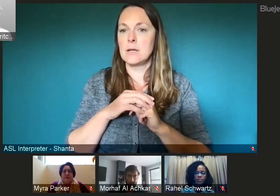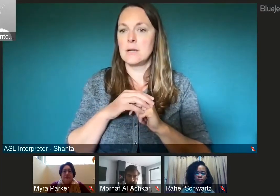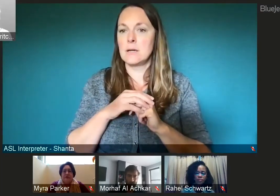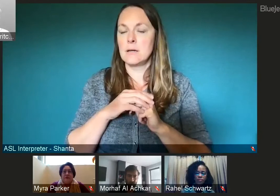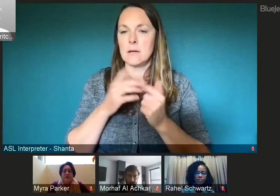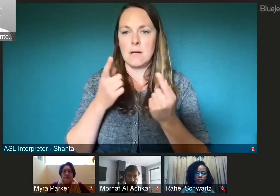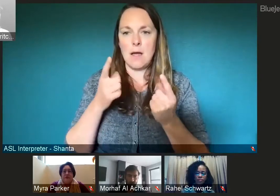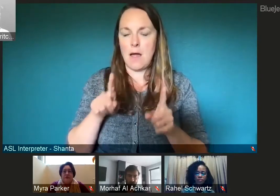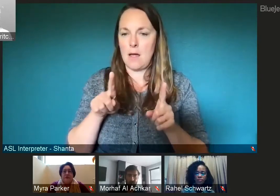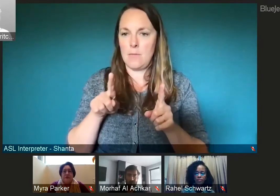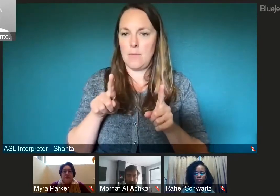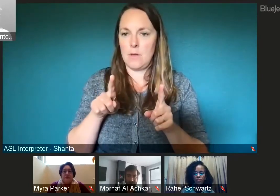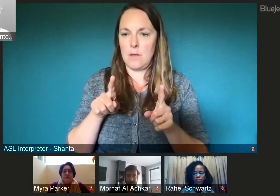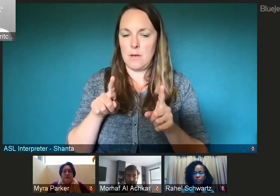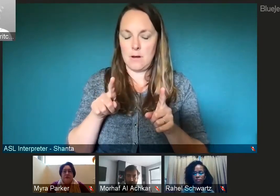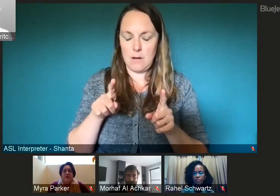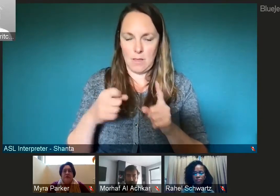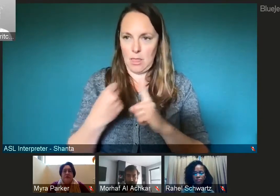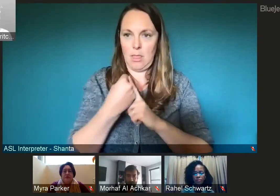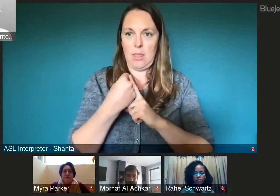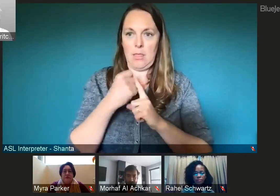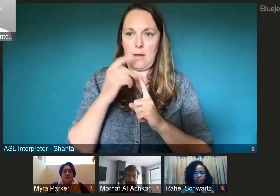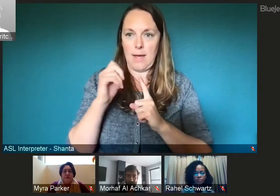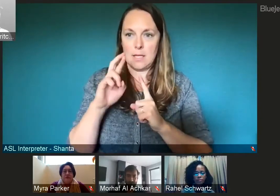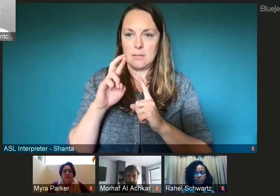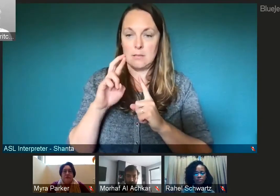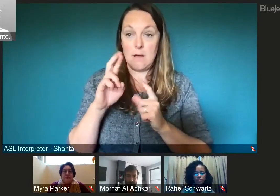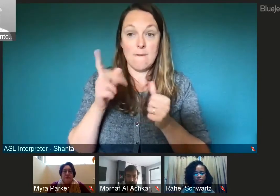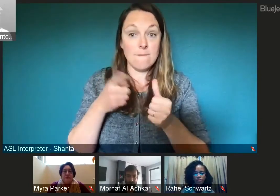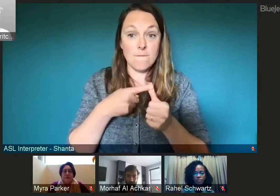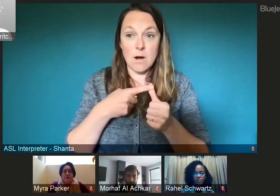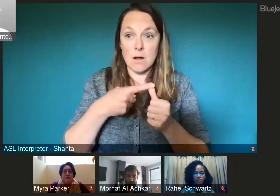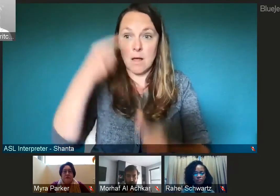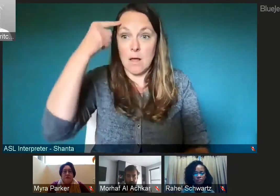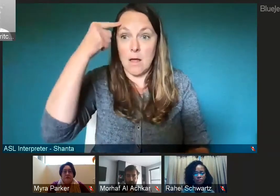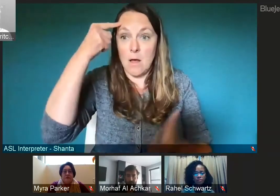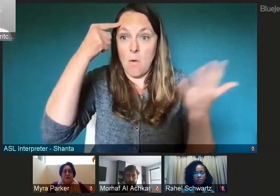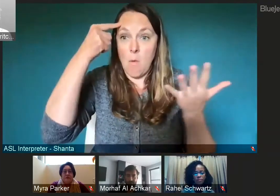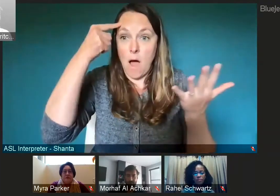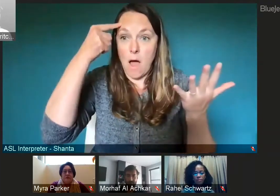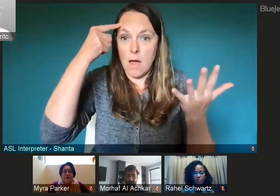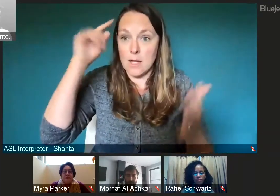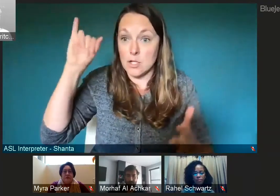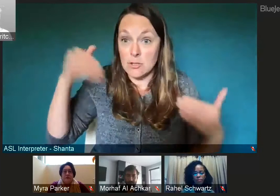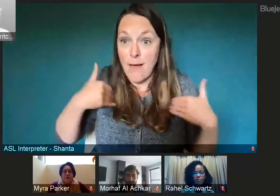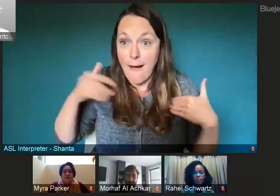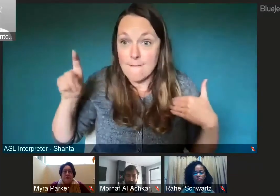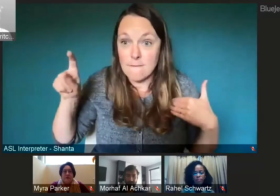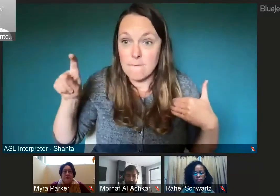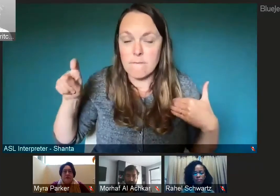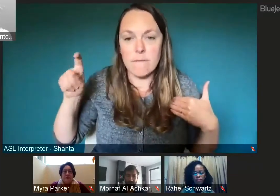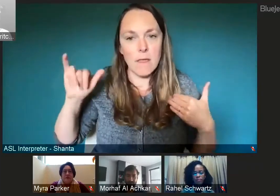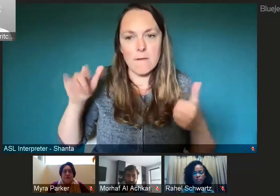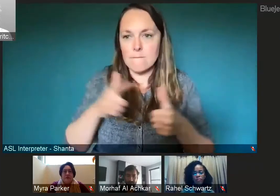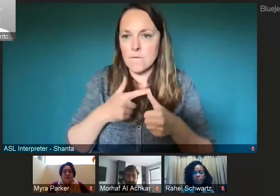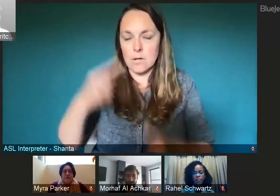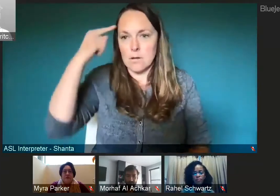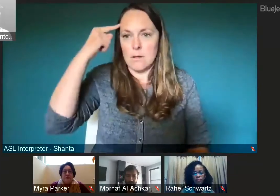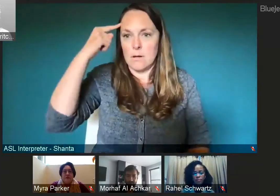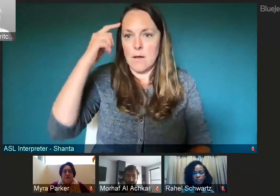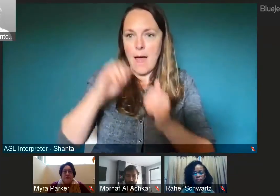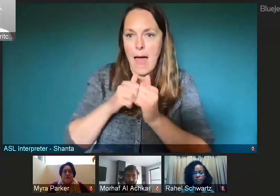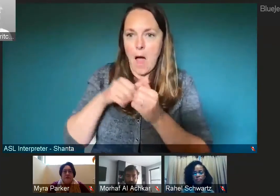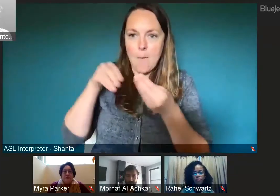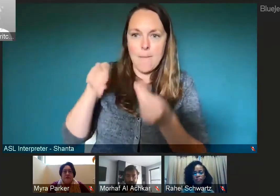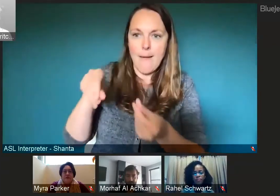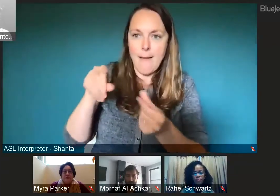sudden we're hit with it, and the first thing that comes to our mind, how do I have insurance, and how are we going to pay for all